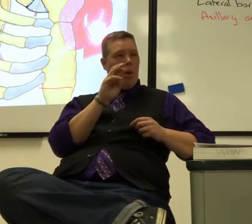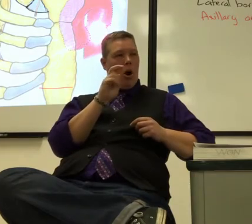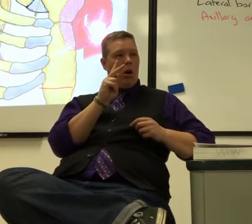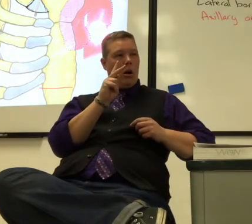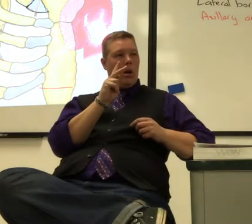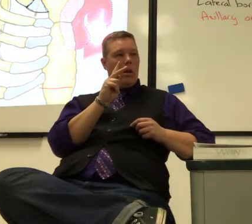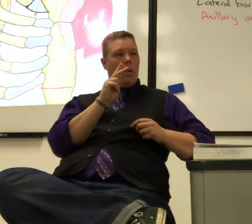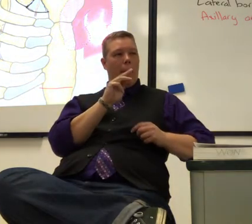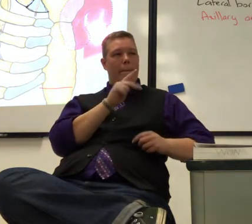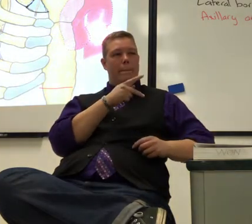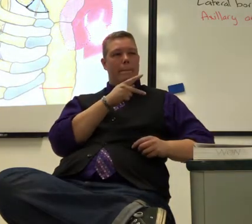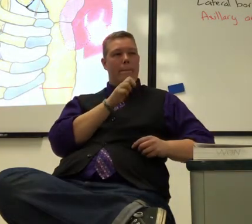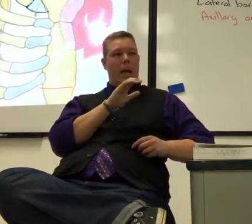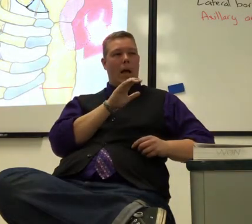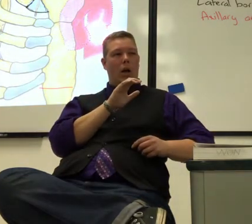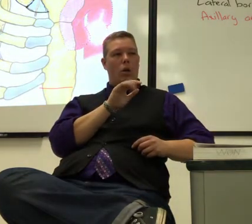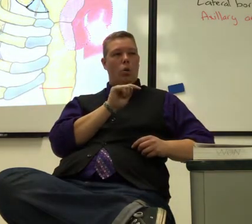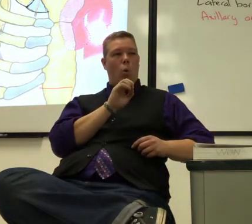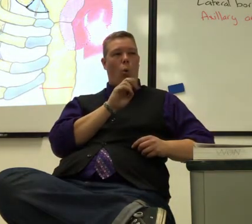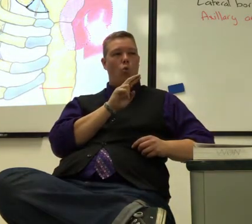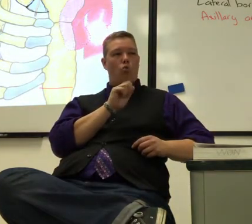It's the pectoralis minor muscle.